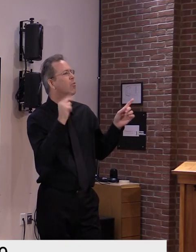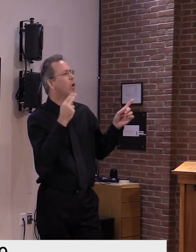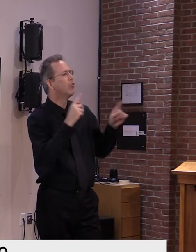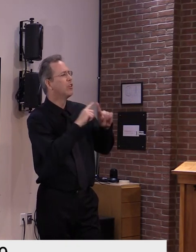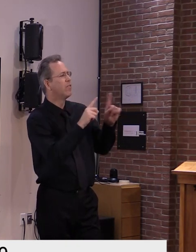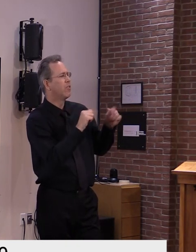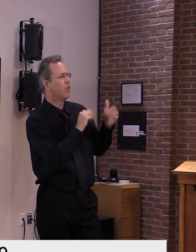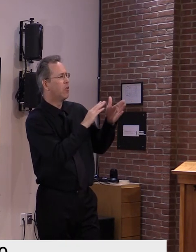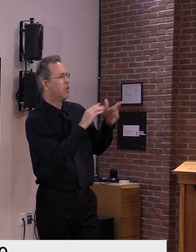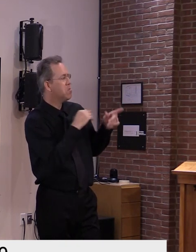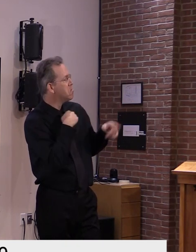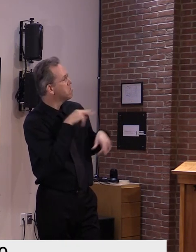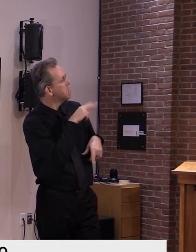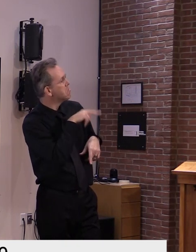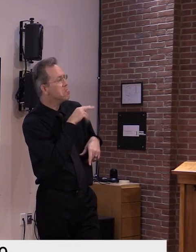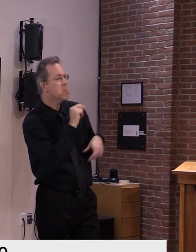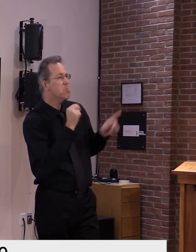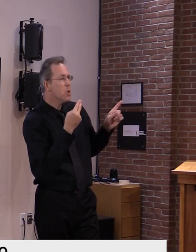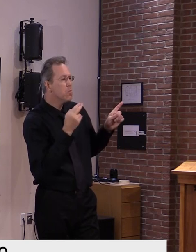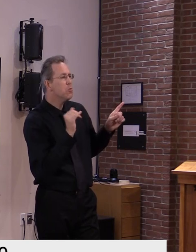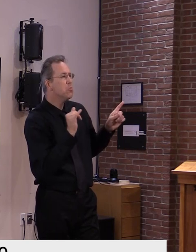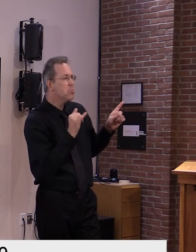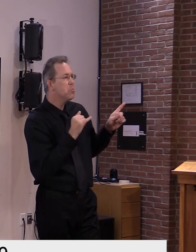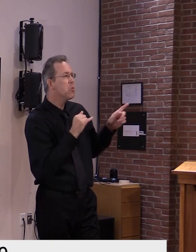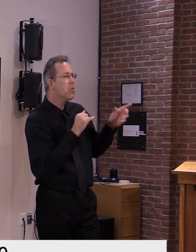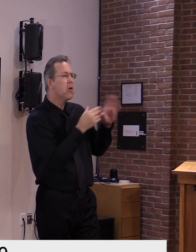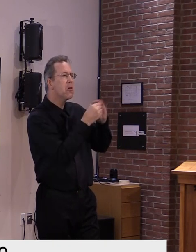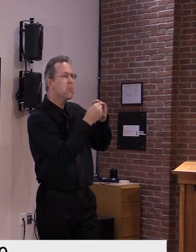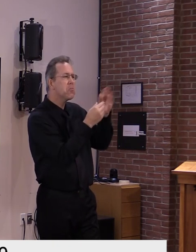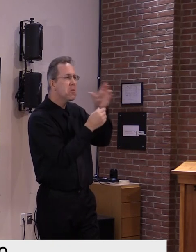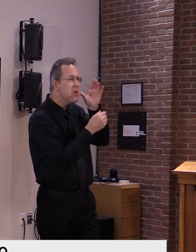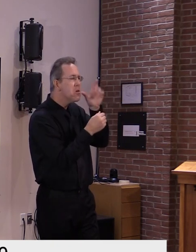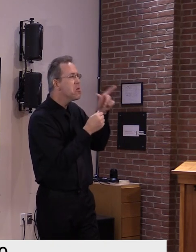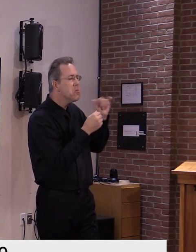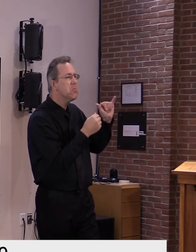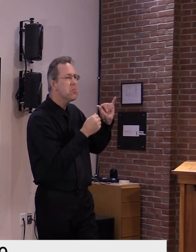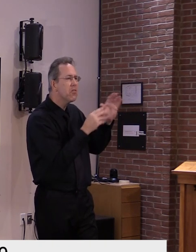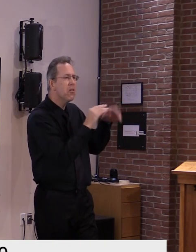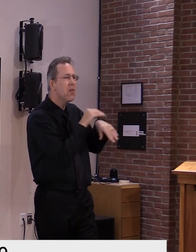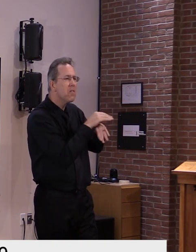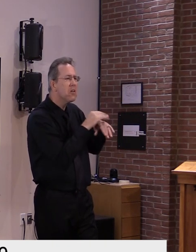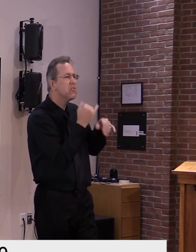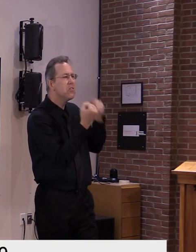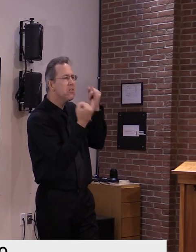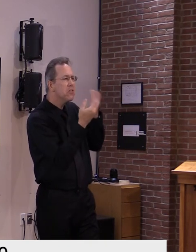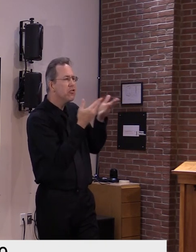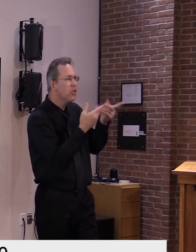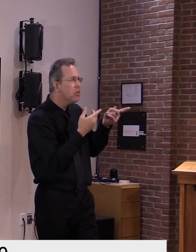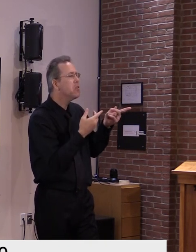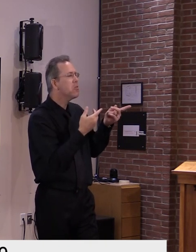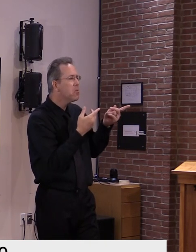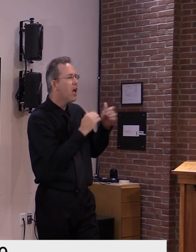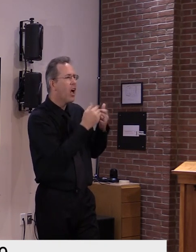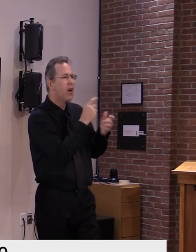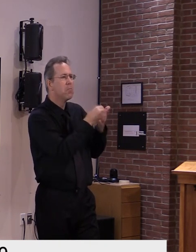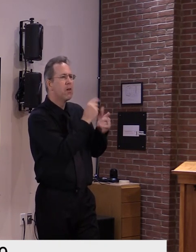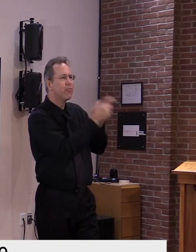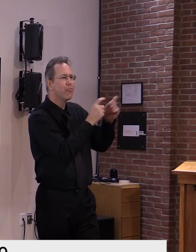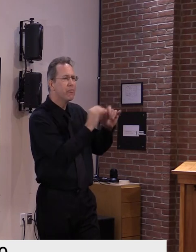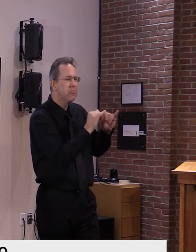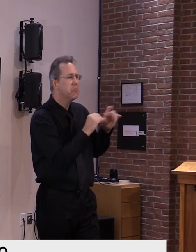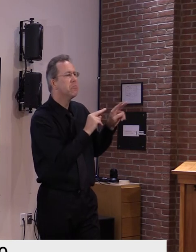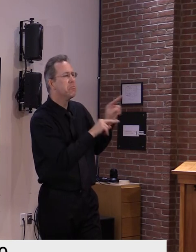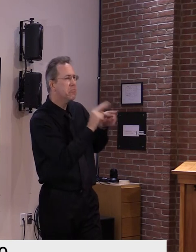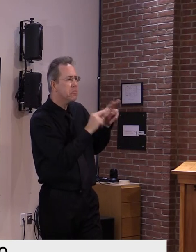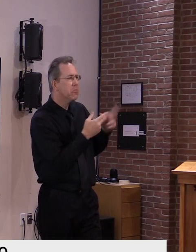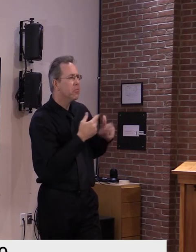those in hospitality. I talked about it earlier in the press conference, and we'll continue to do so. So when we receive money, we know